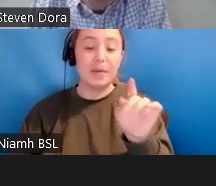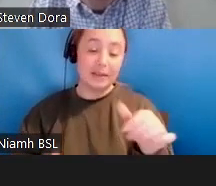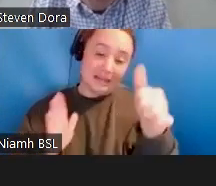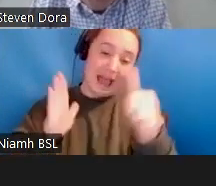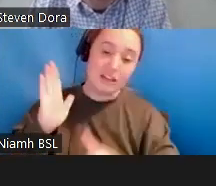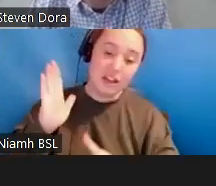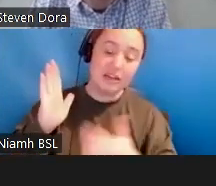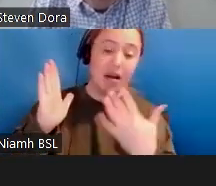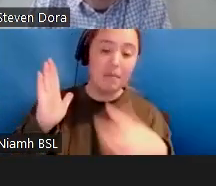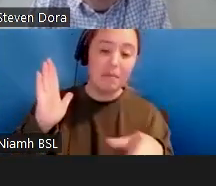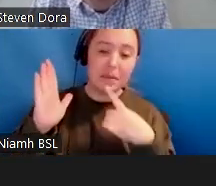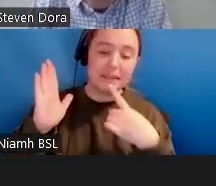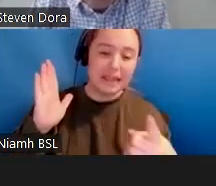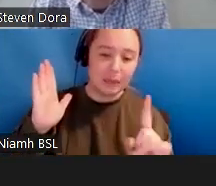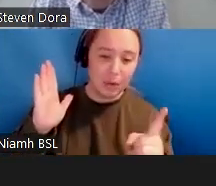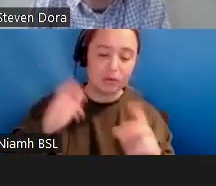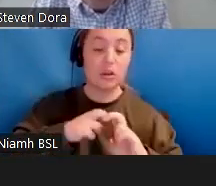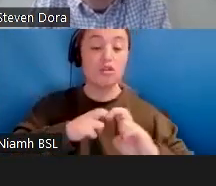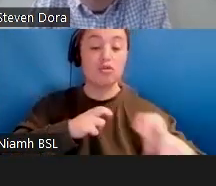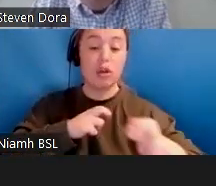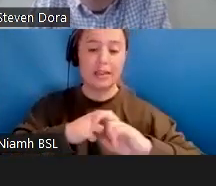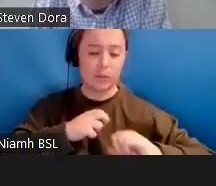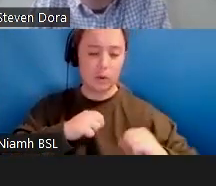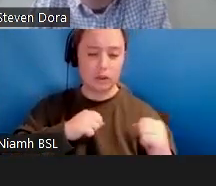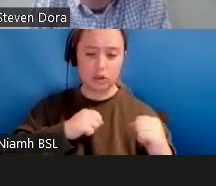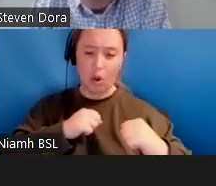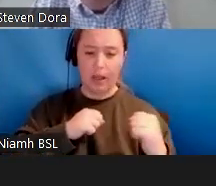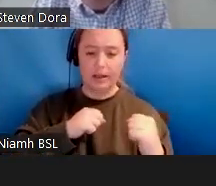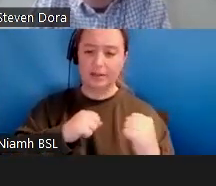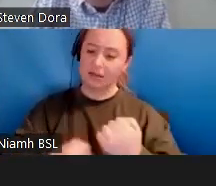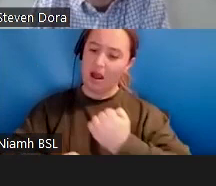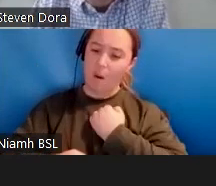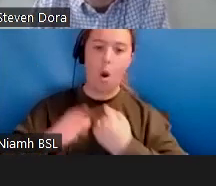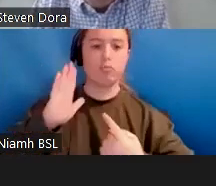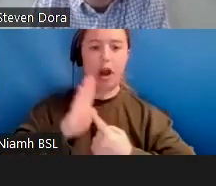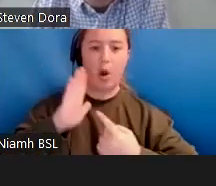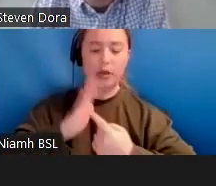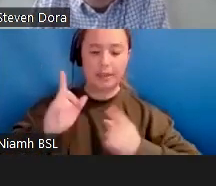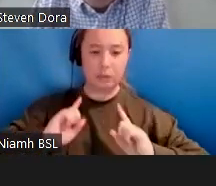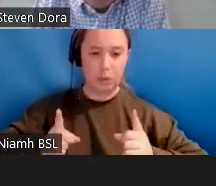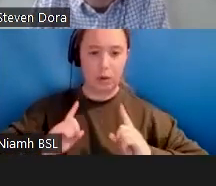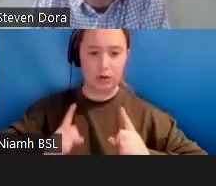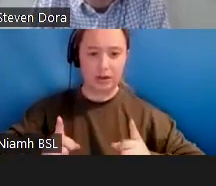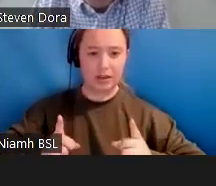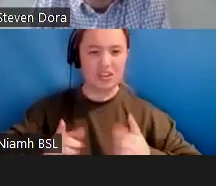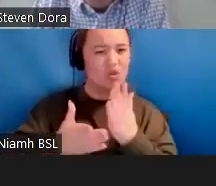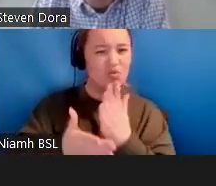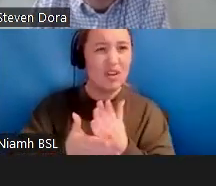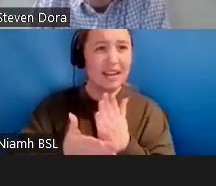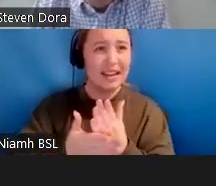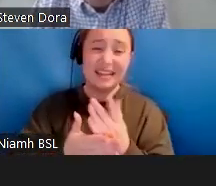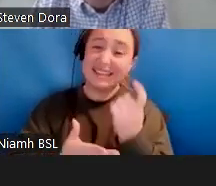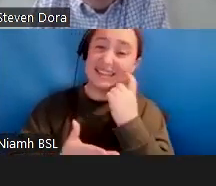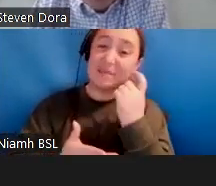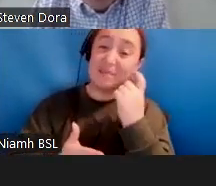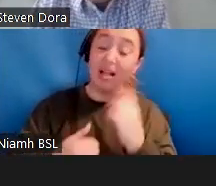said, Transport Scotland, what are our priorities? And I'd just like to simply say that our